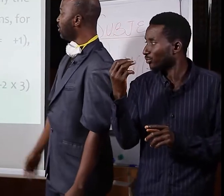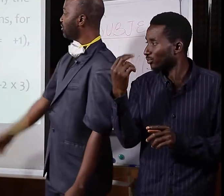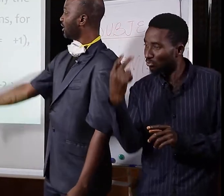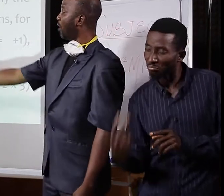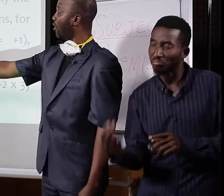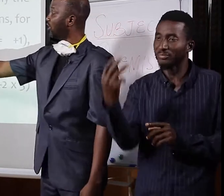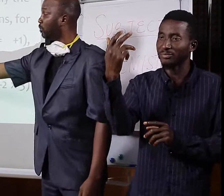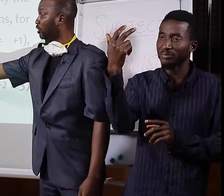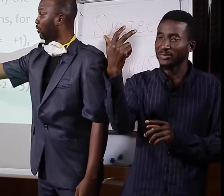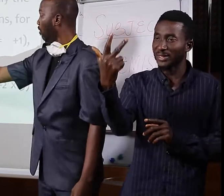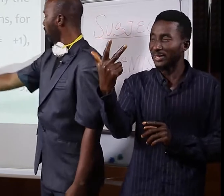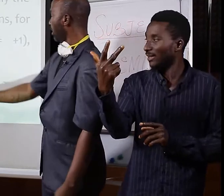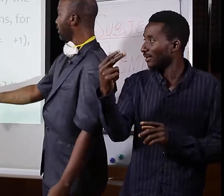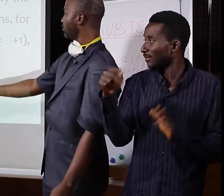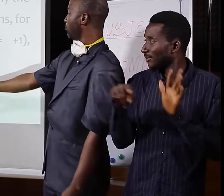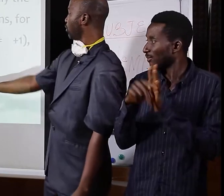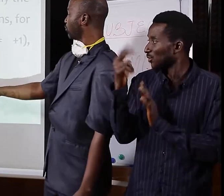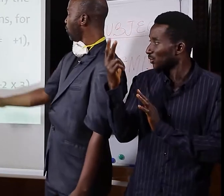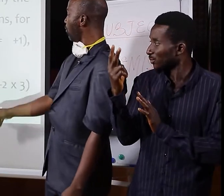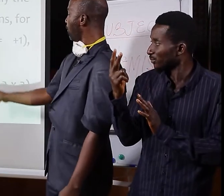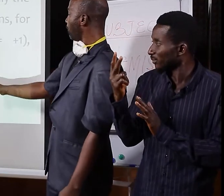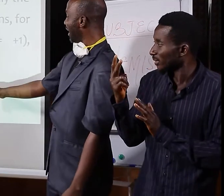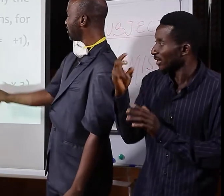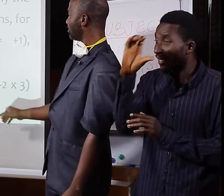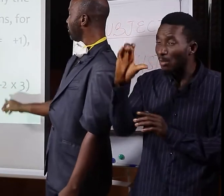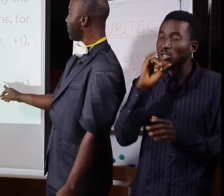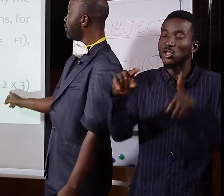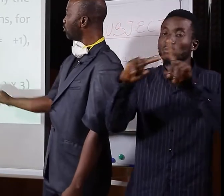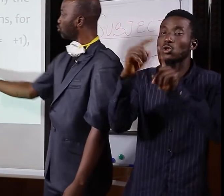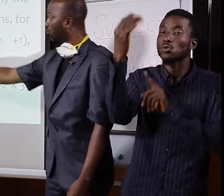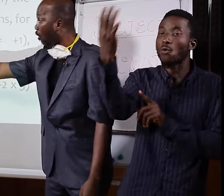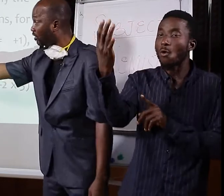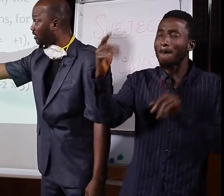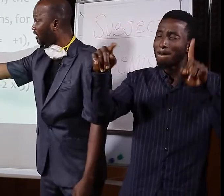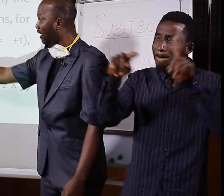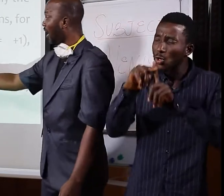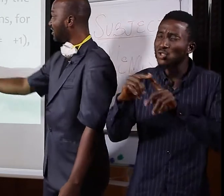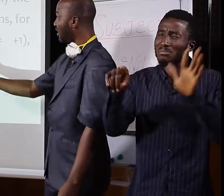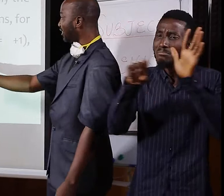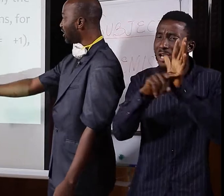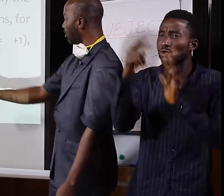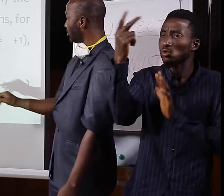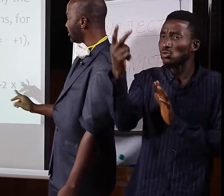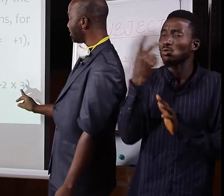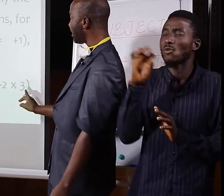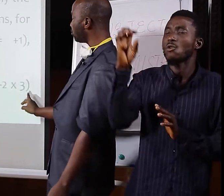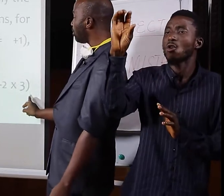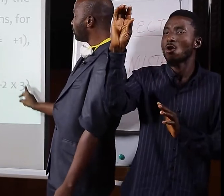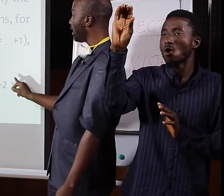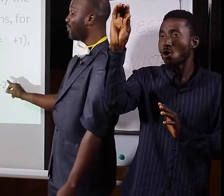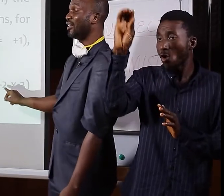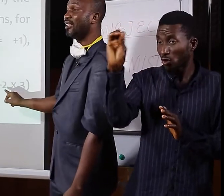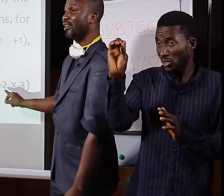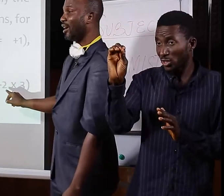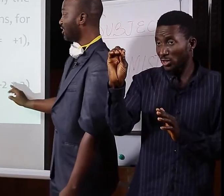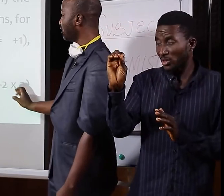that. You see, carbon is +4, and that's a +4, plus -2 for oxygen, and there are 3 oxygens there. That's why I'm